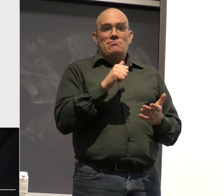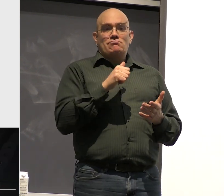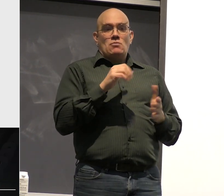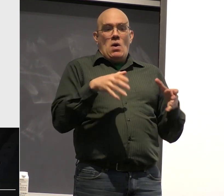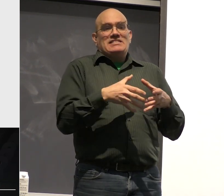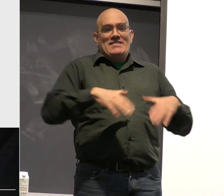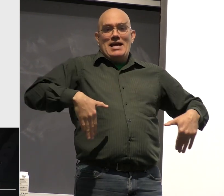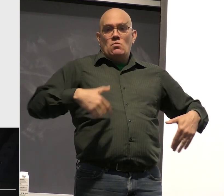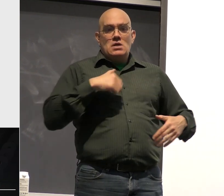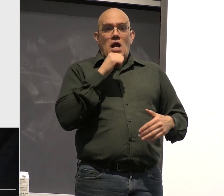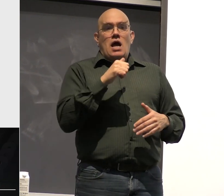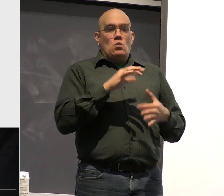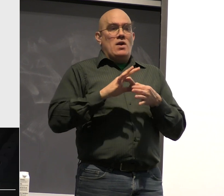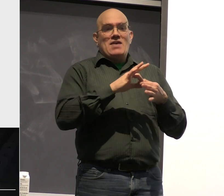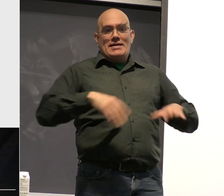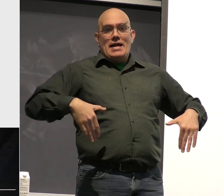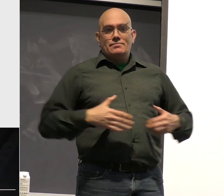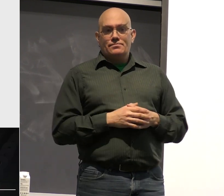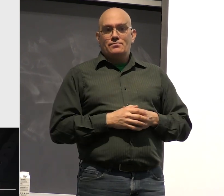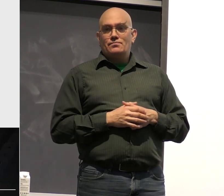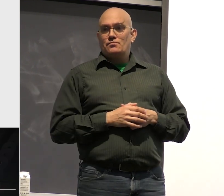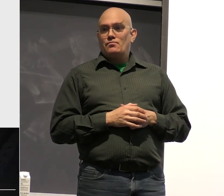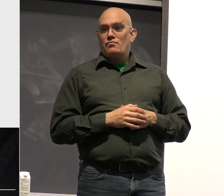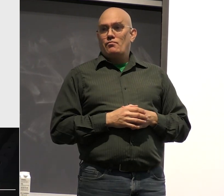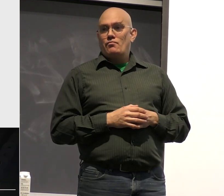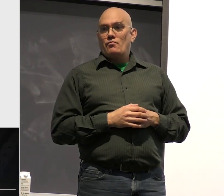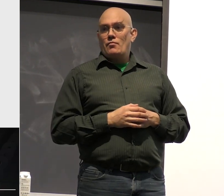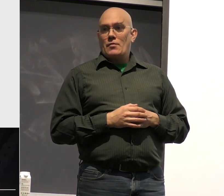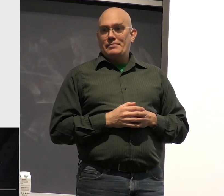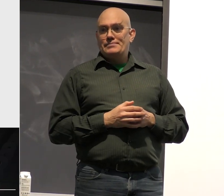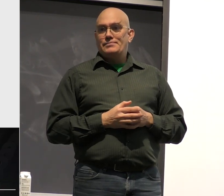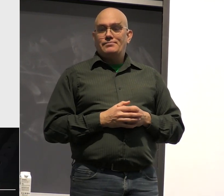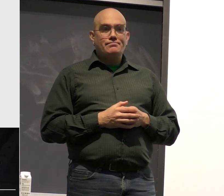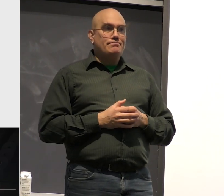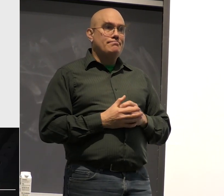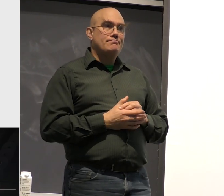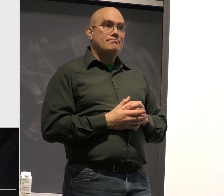don't. And that's part of the collective, and we're not all cohesive quite yet. We're on different sides of that